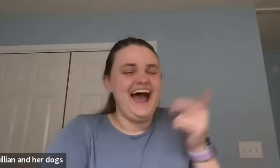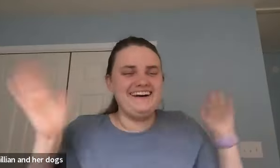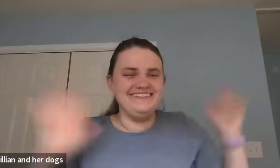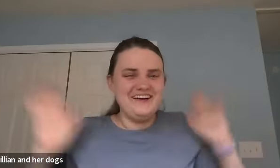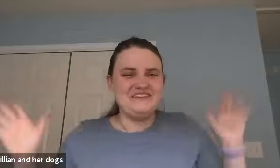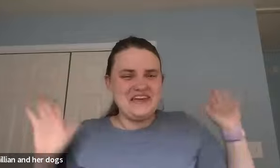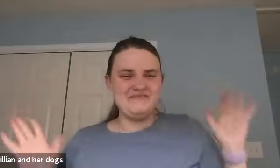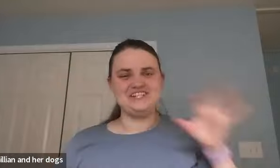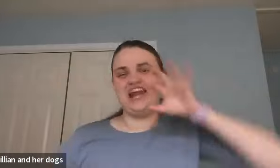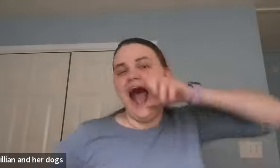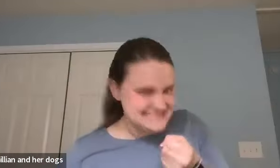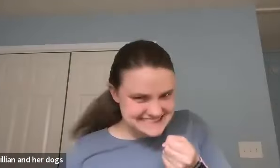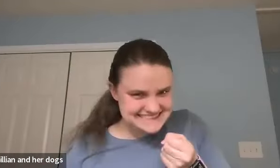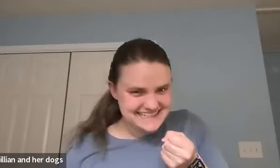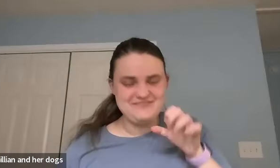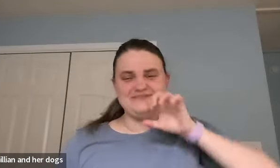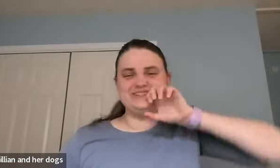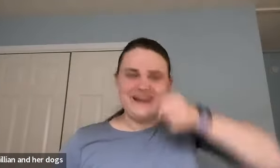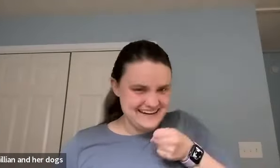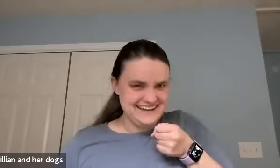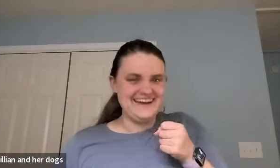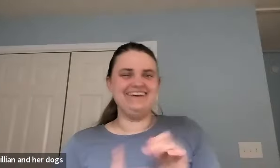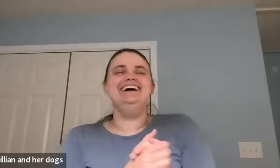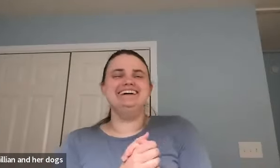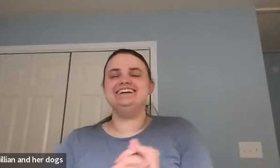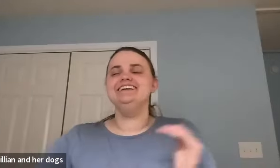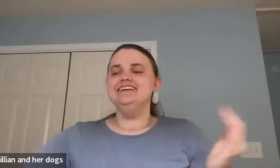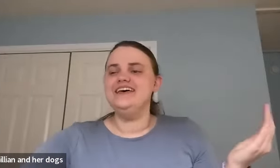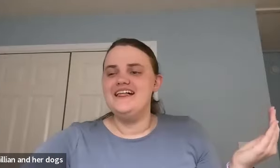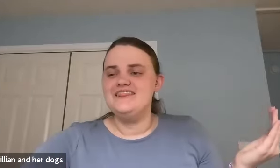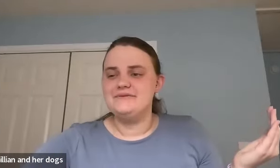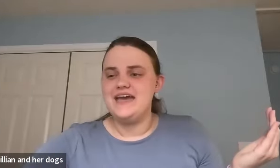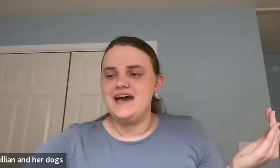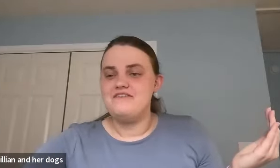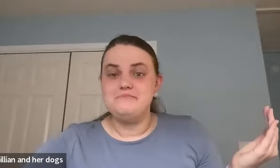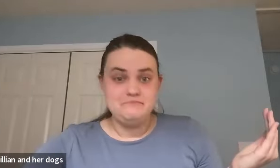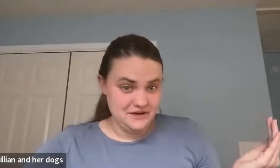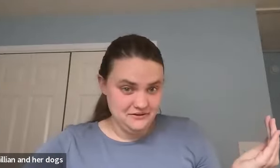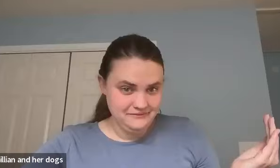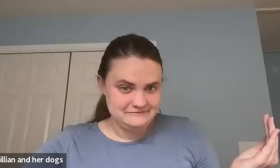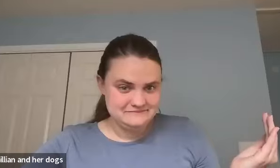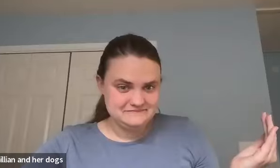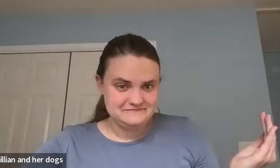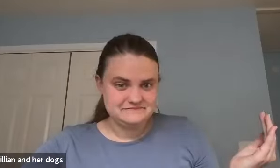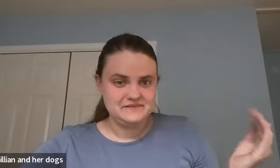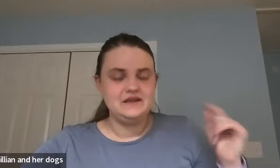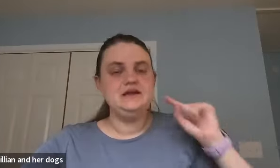I love the animation. Everyone was ready to go. Then we have pickle